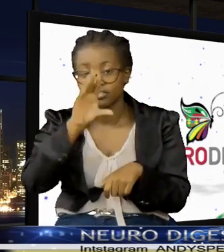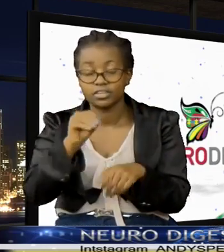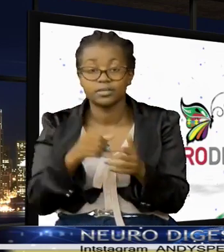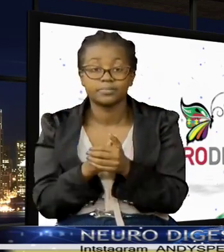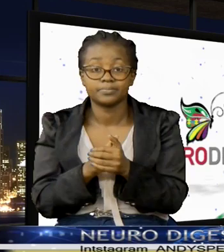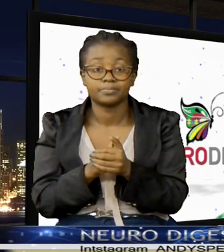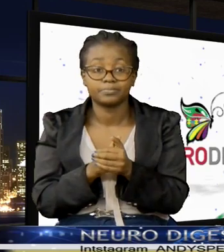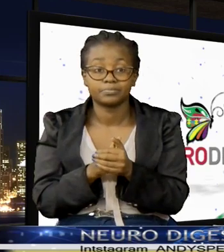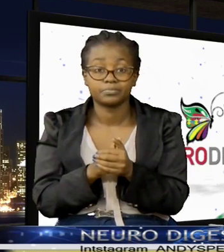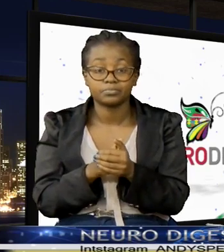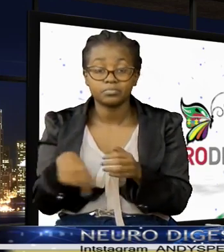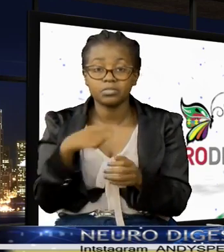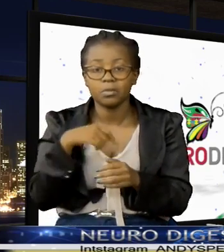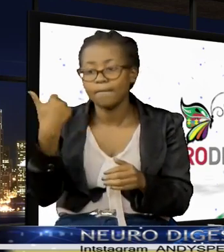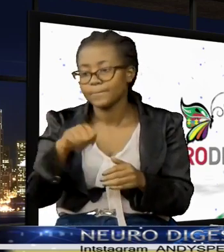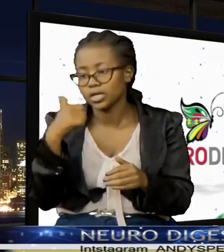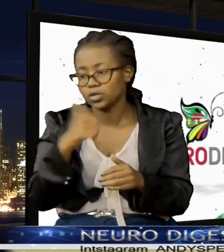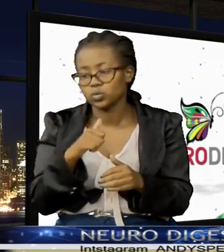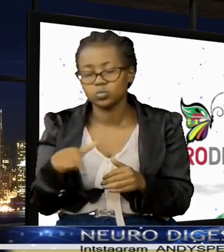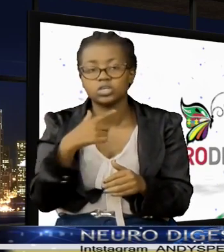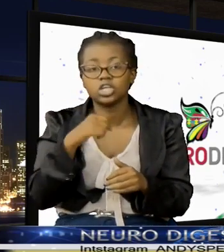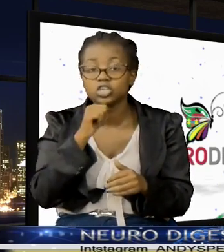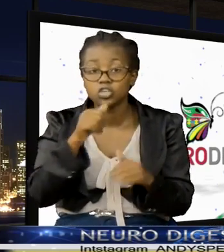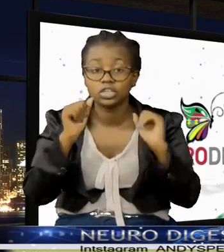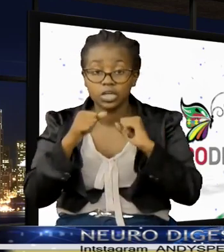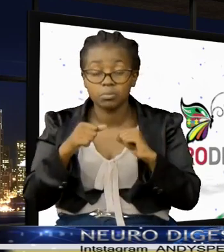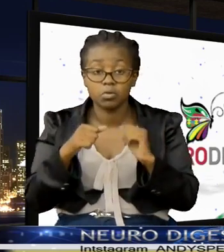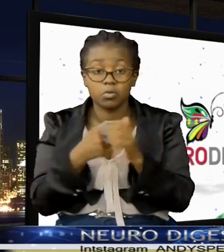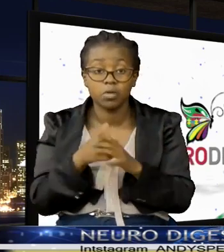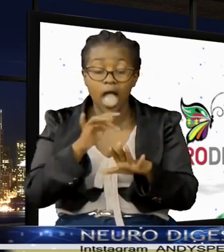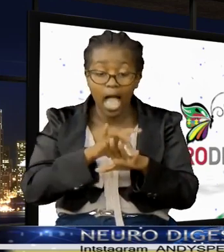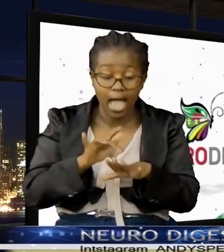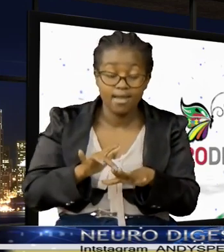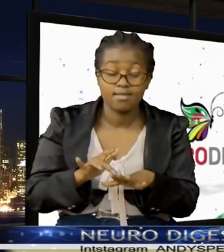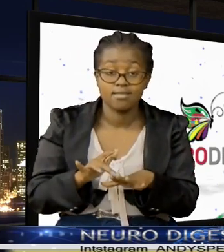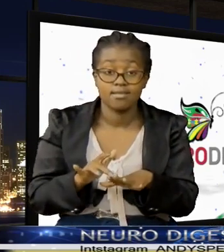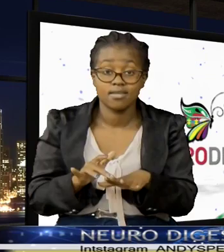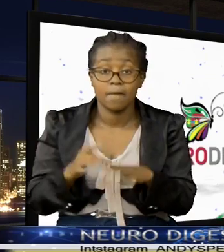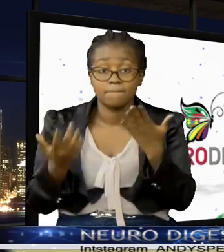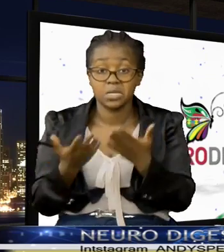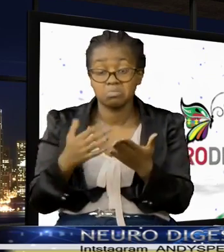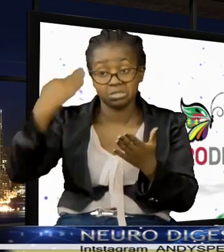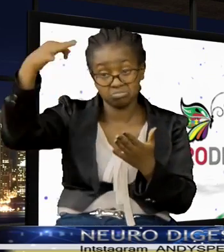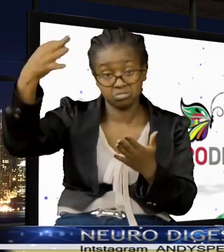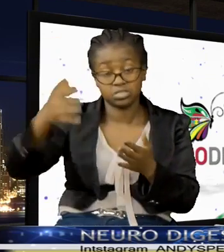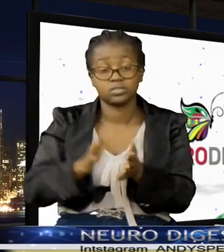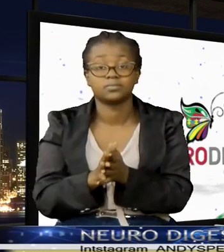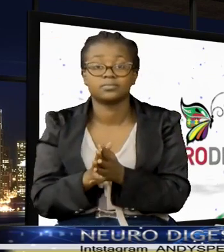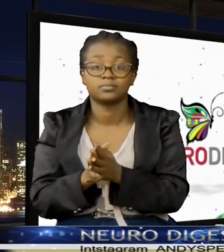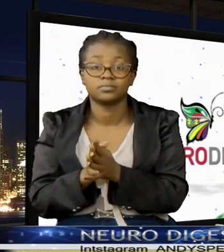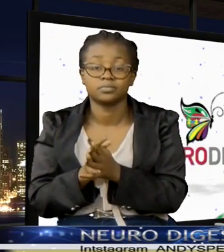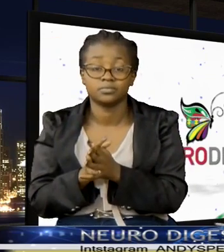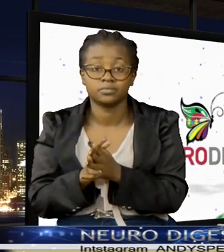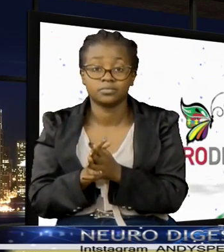in our continent, we're not there yet. We are not yet able to diagnose early in time. Maybe in future we'll catch up with the rest of the